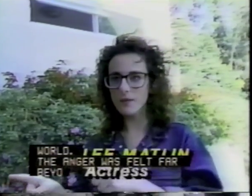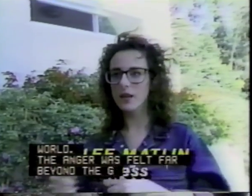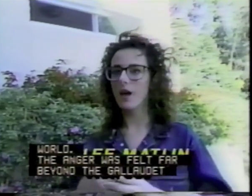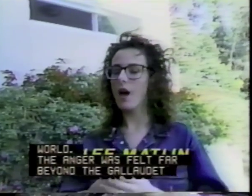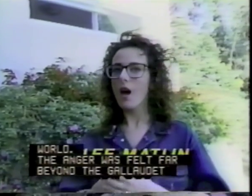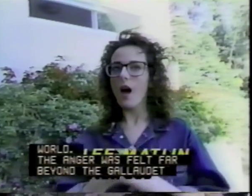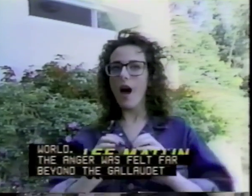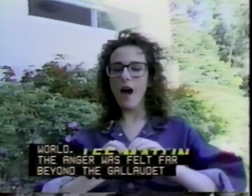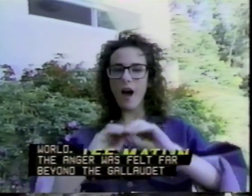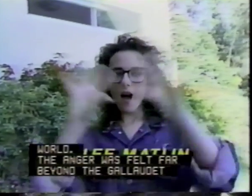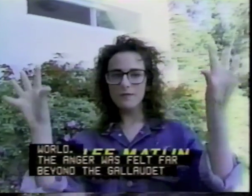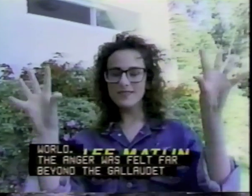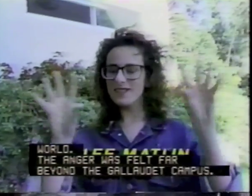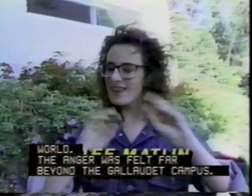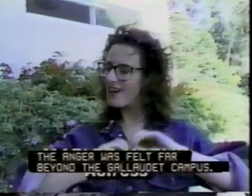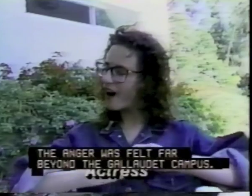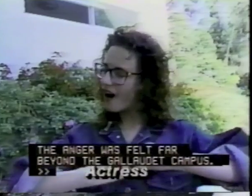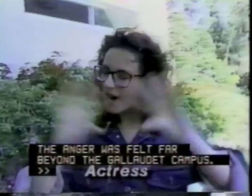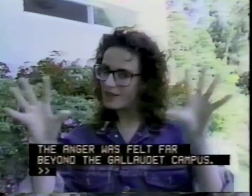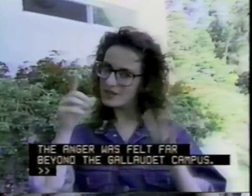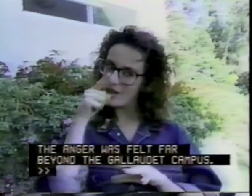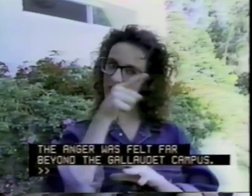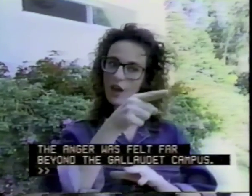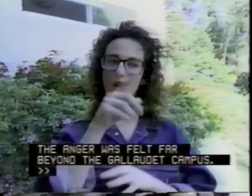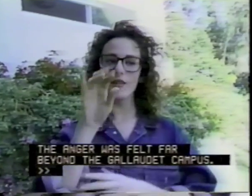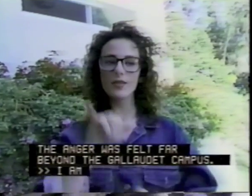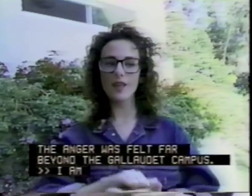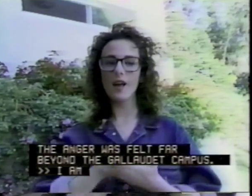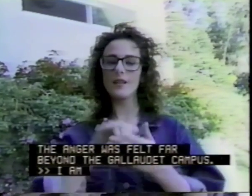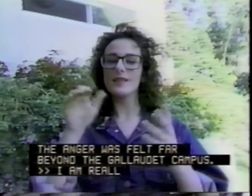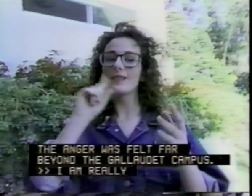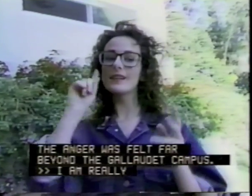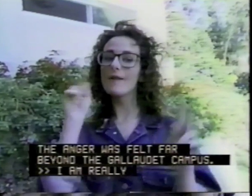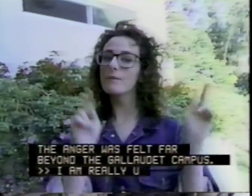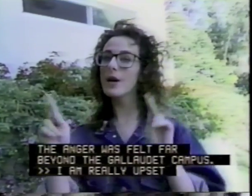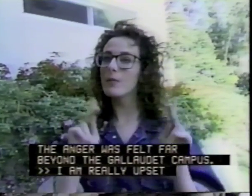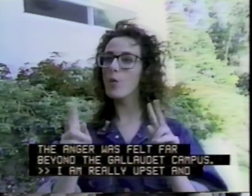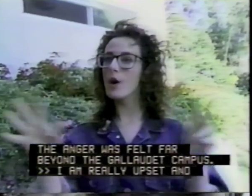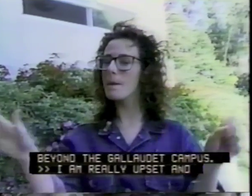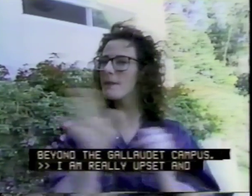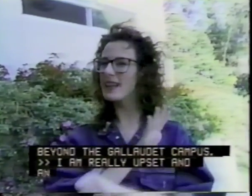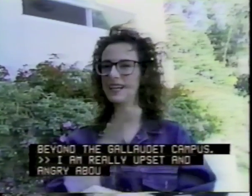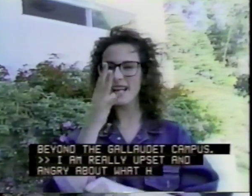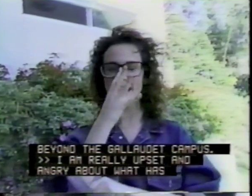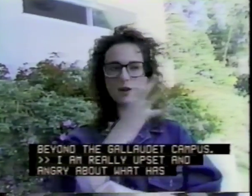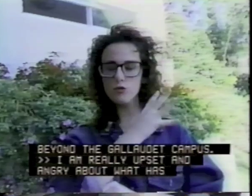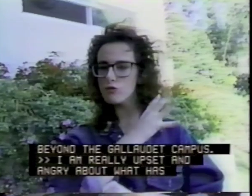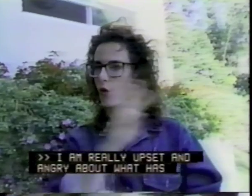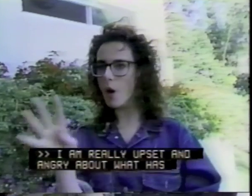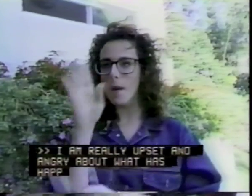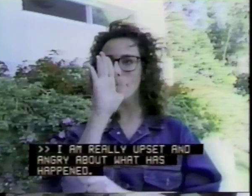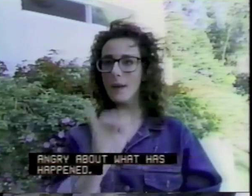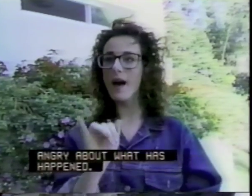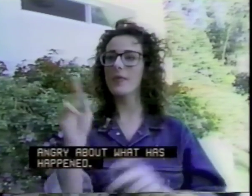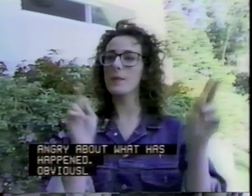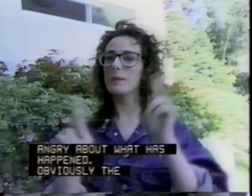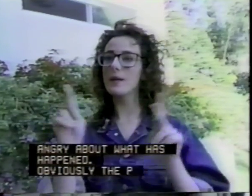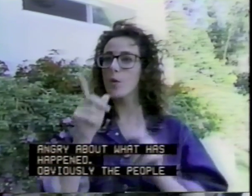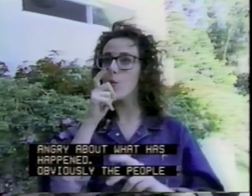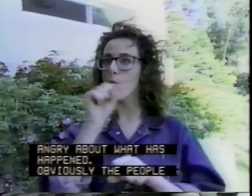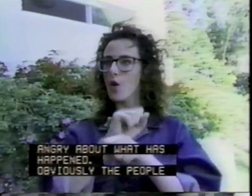really upset and angry about what has happened. Obviously, the people there deaf people were completely